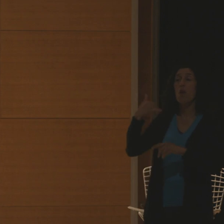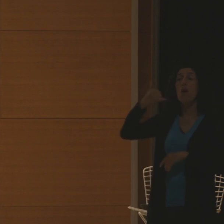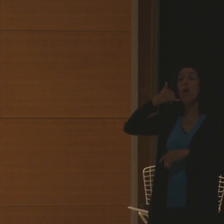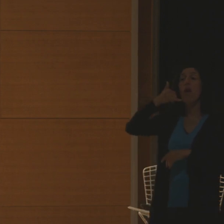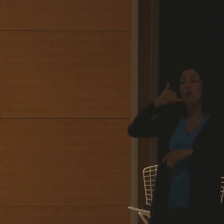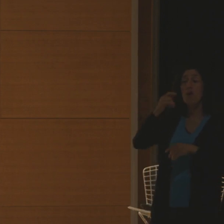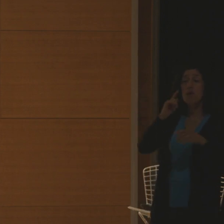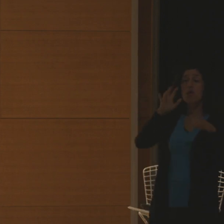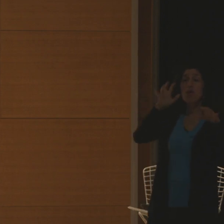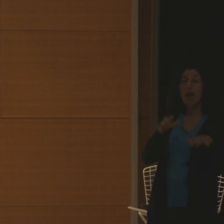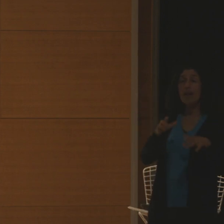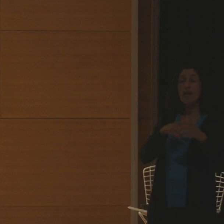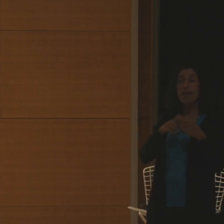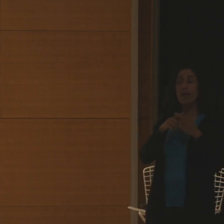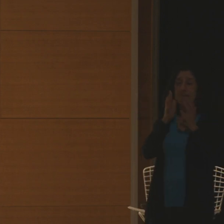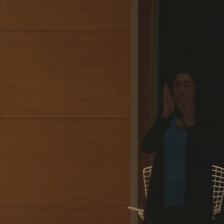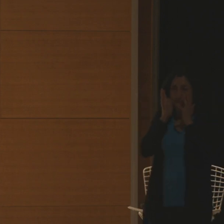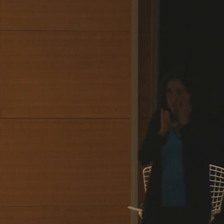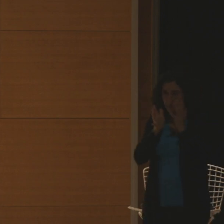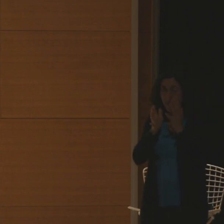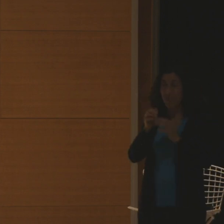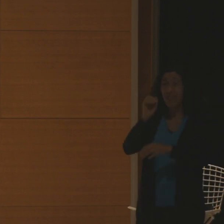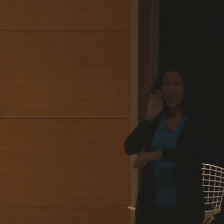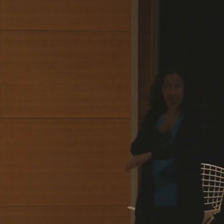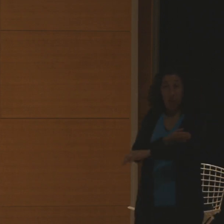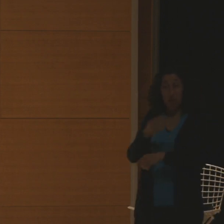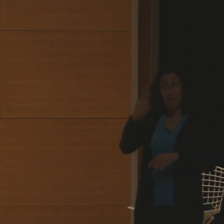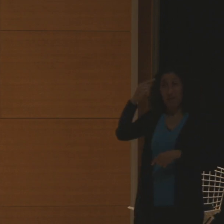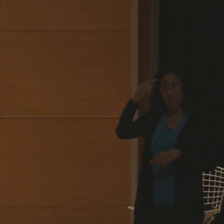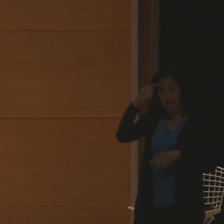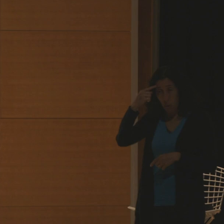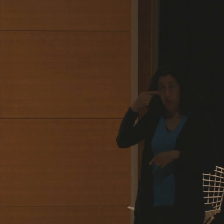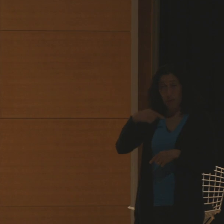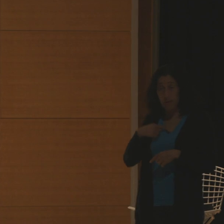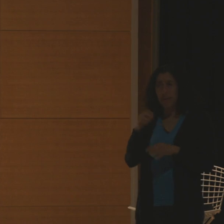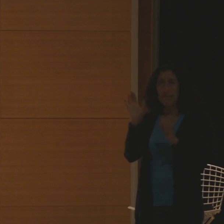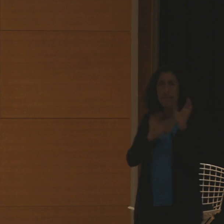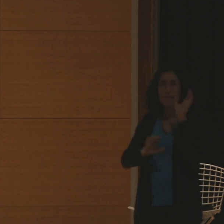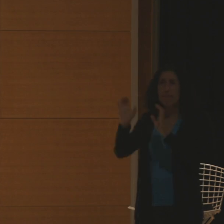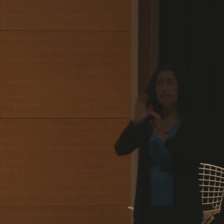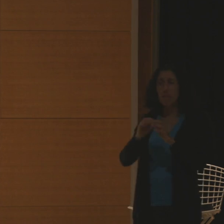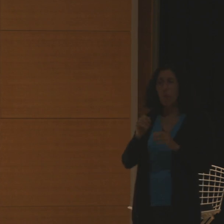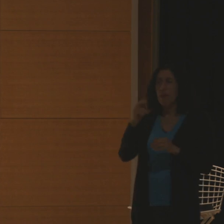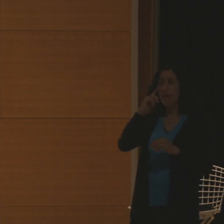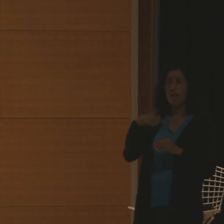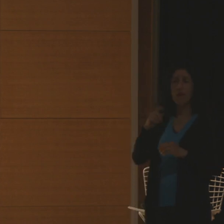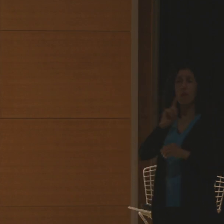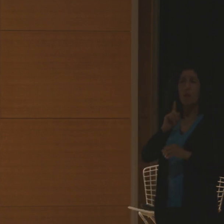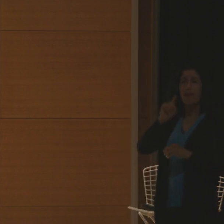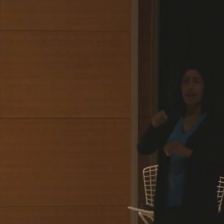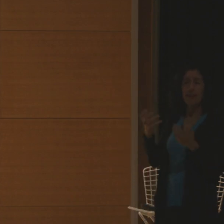to humiliation. He had no idea that his daughter had been searching or that his current situation was a problem that needed to be